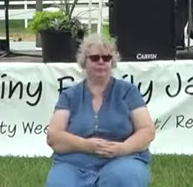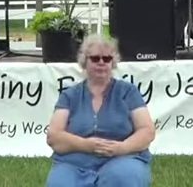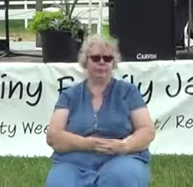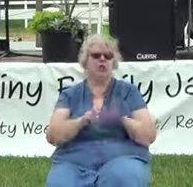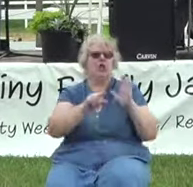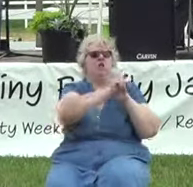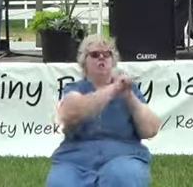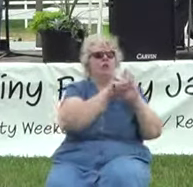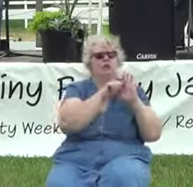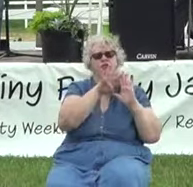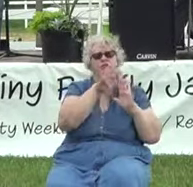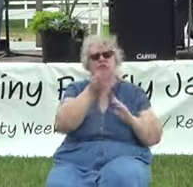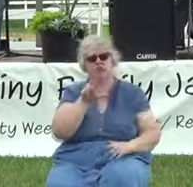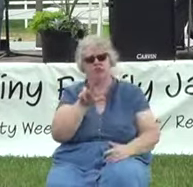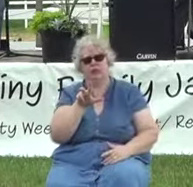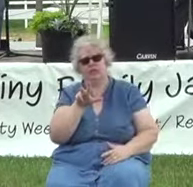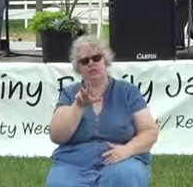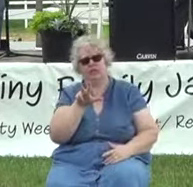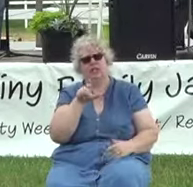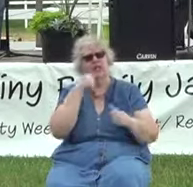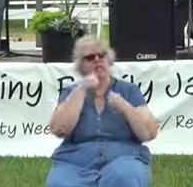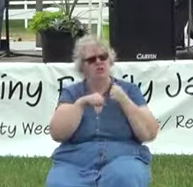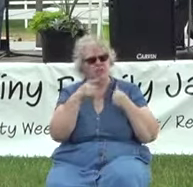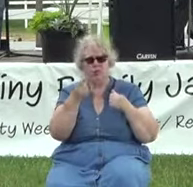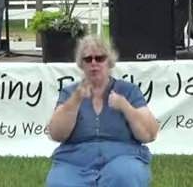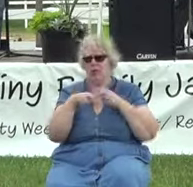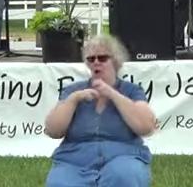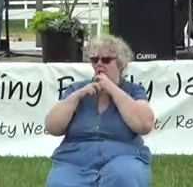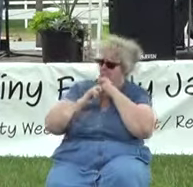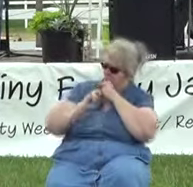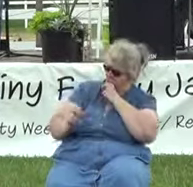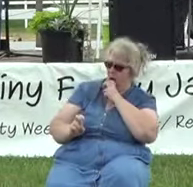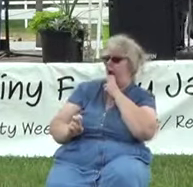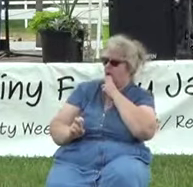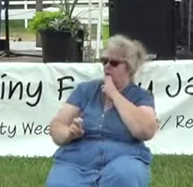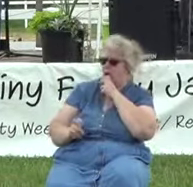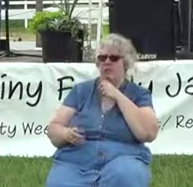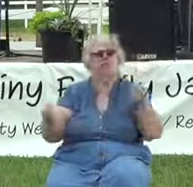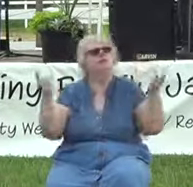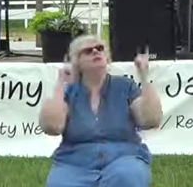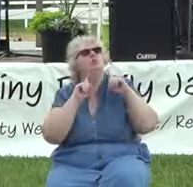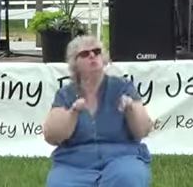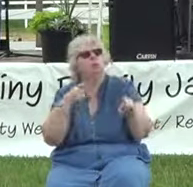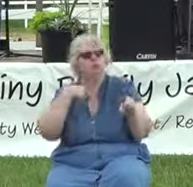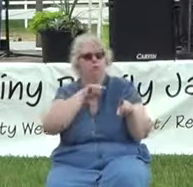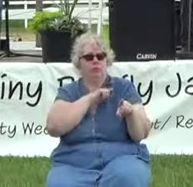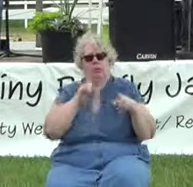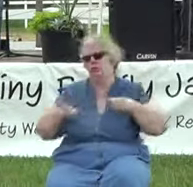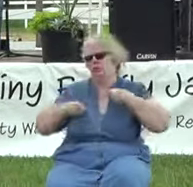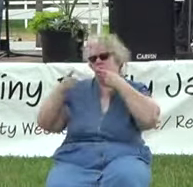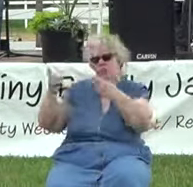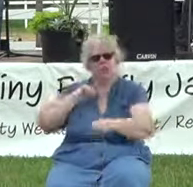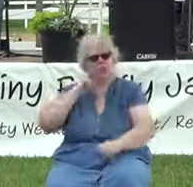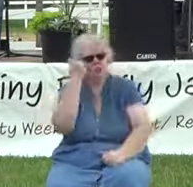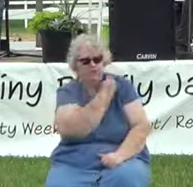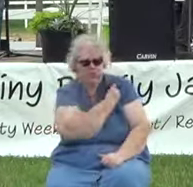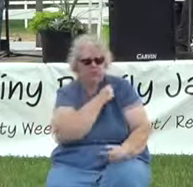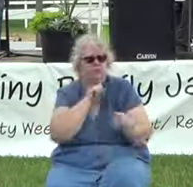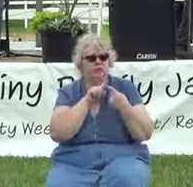Verse 43, everyone was filled with awe. When we devote ourselves to teaching and